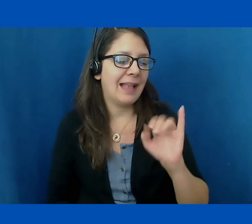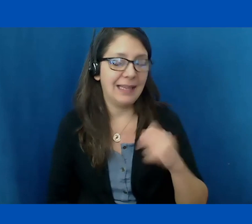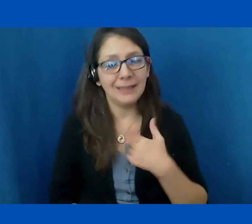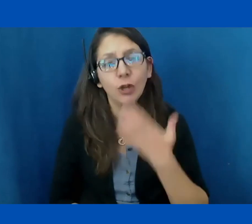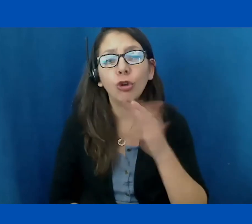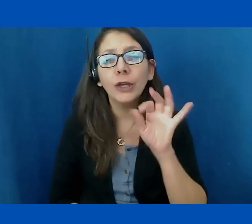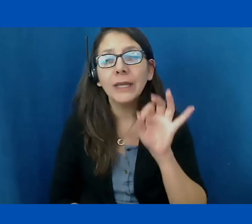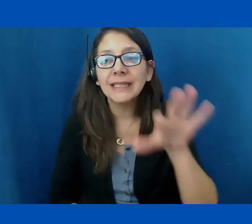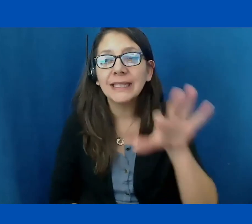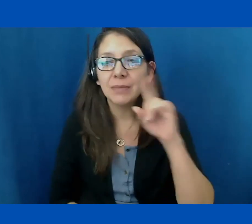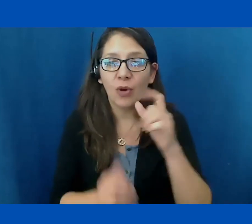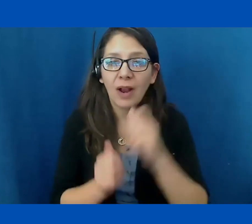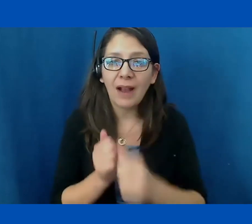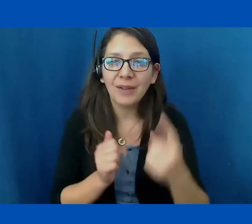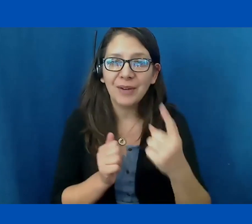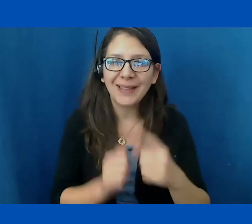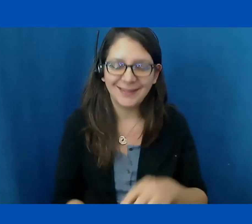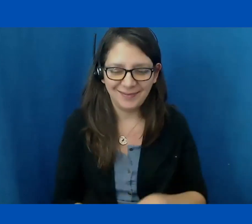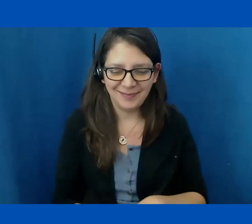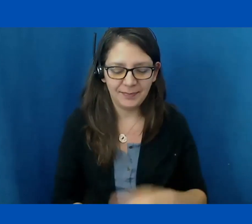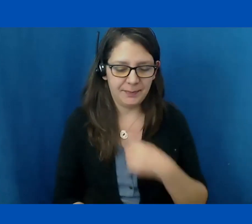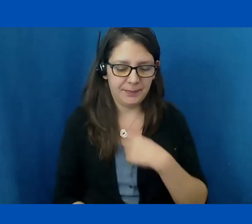This is Andy. I'm wondering.